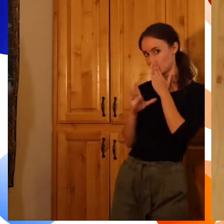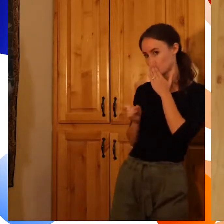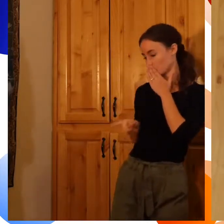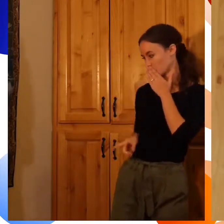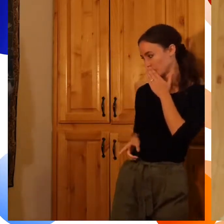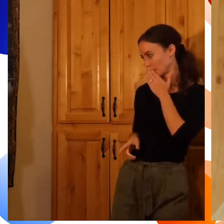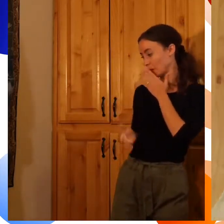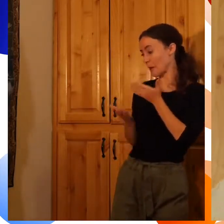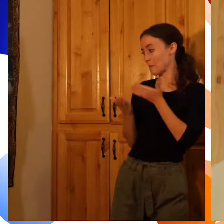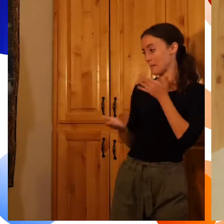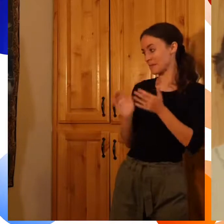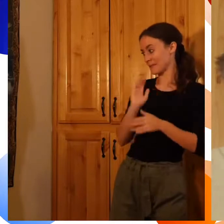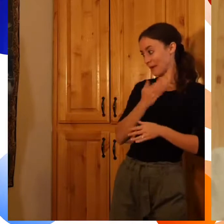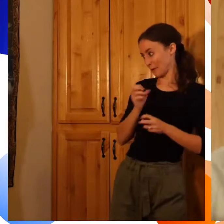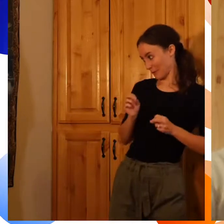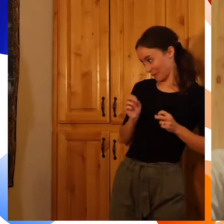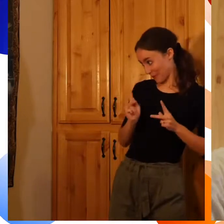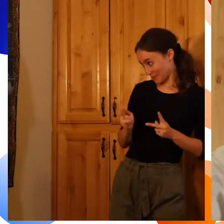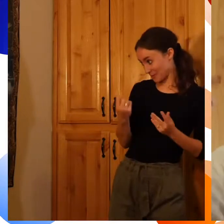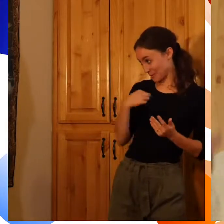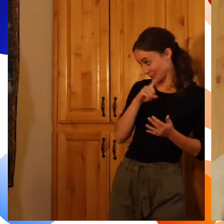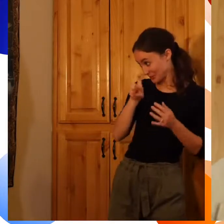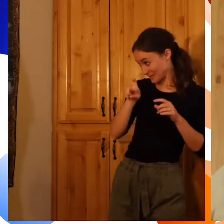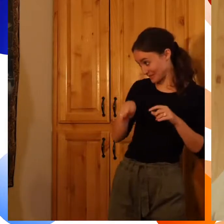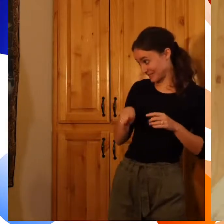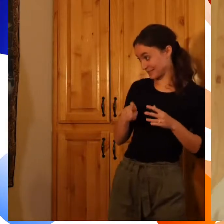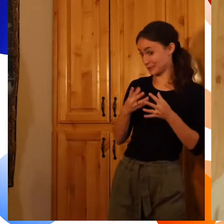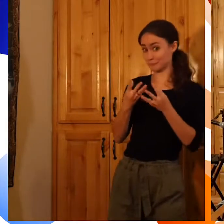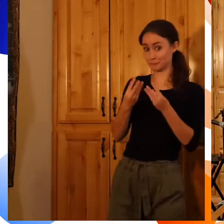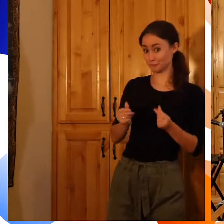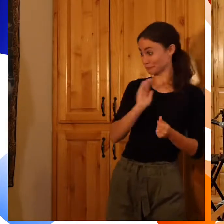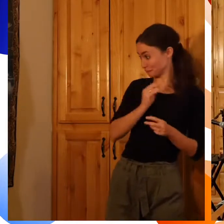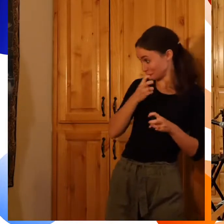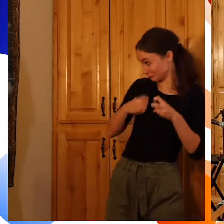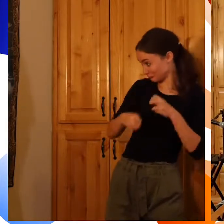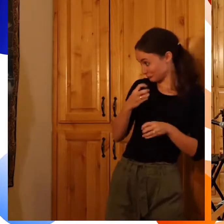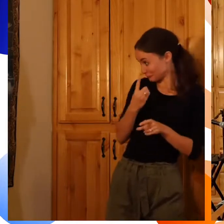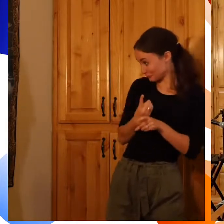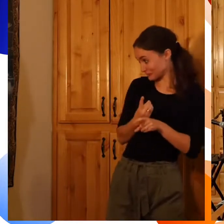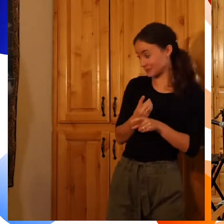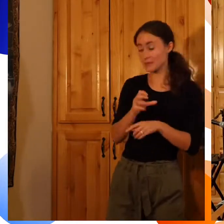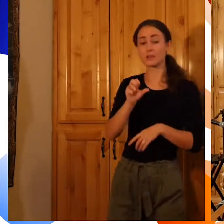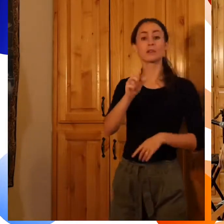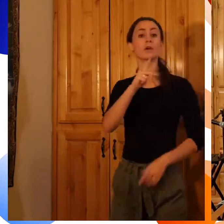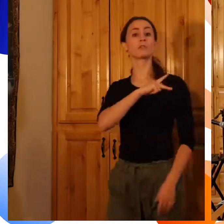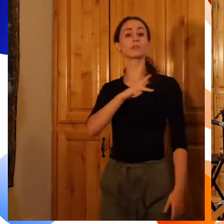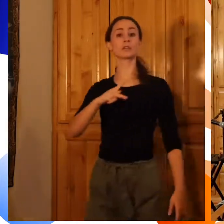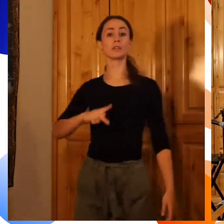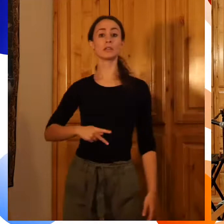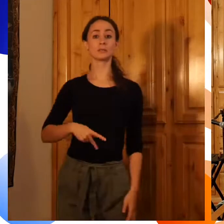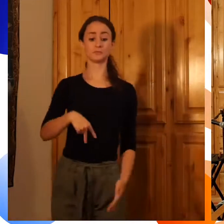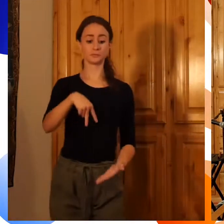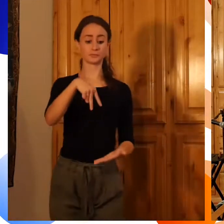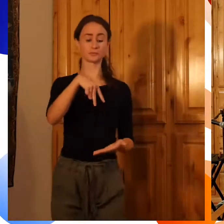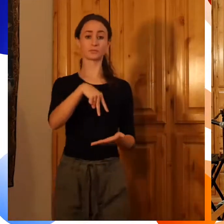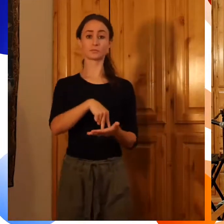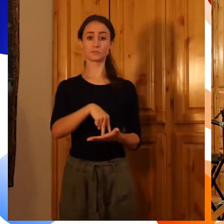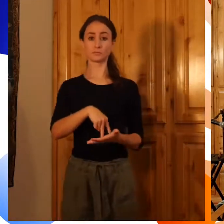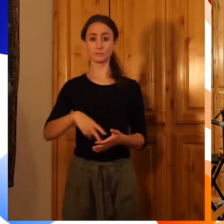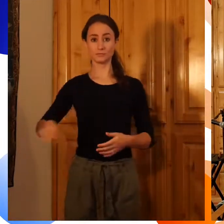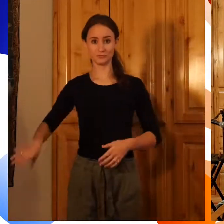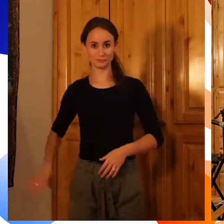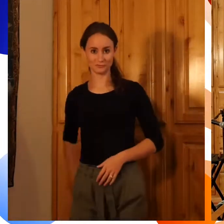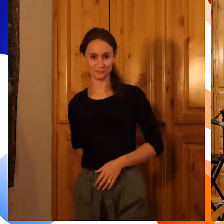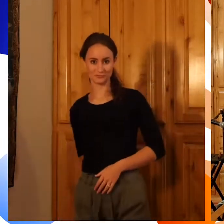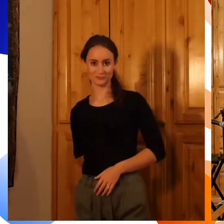looking for." And so the great goblin king and all his men pulled out from behind their backs tambourines,